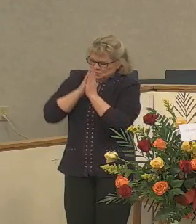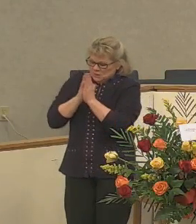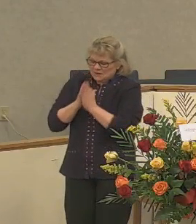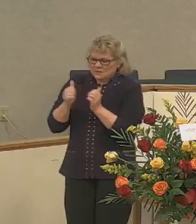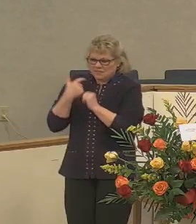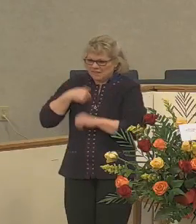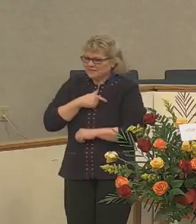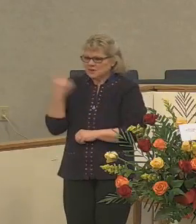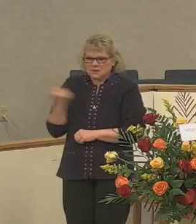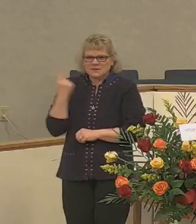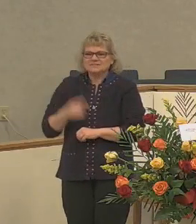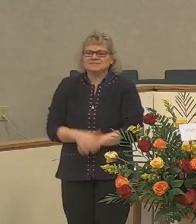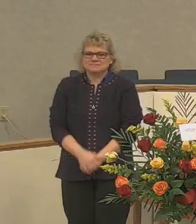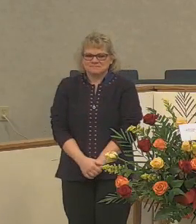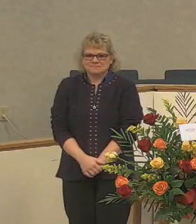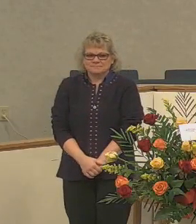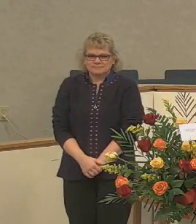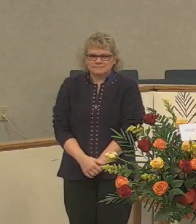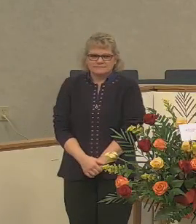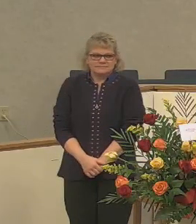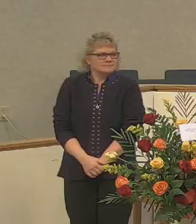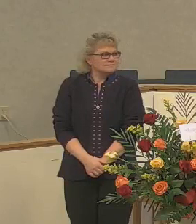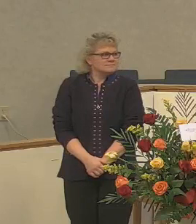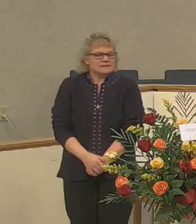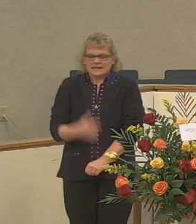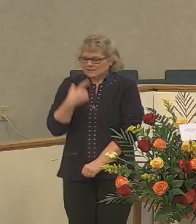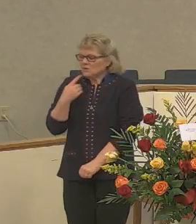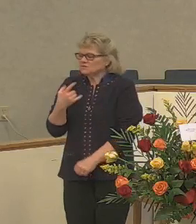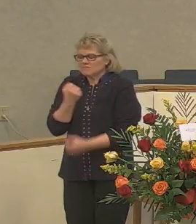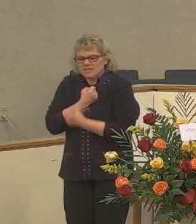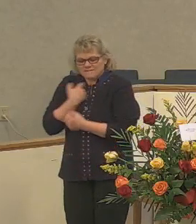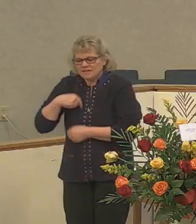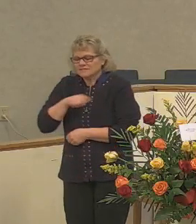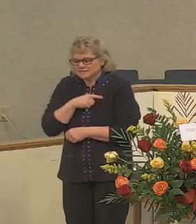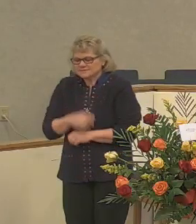bed and assured us of his love.